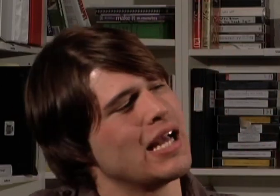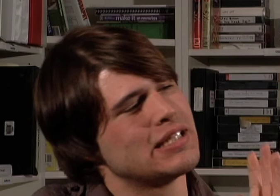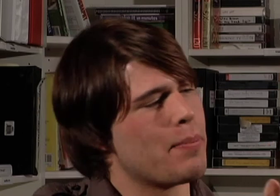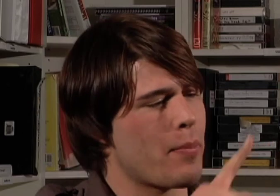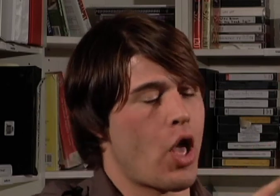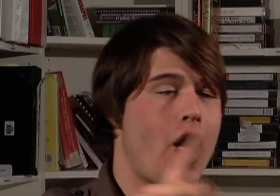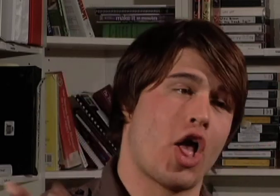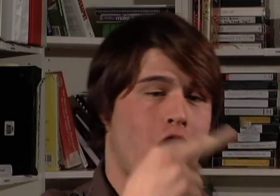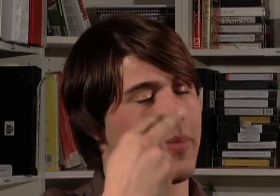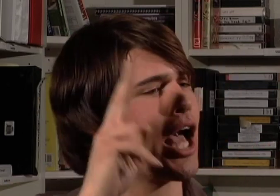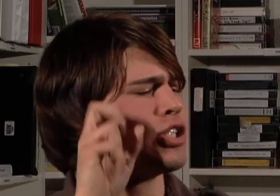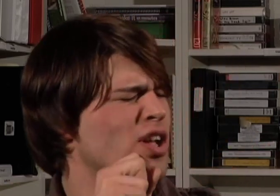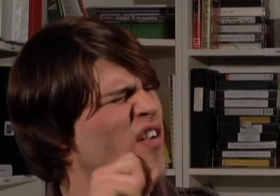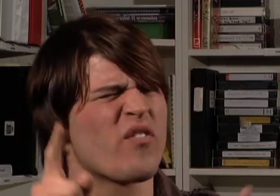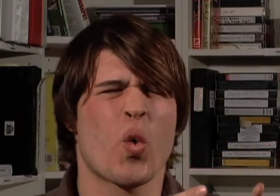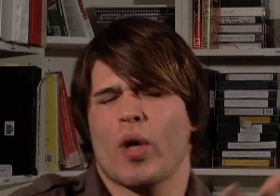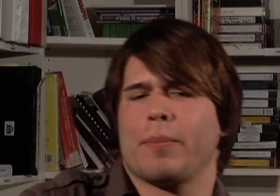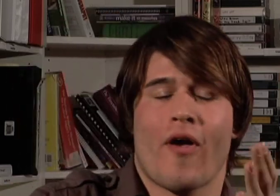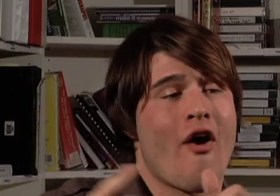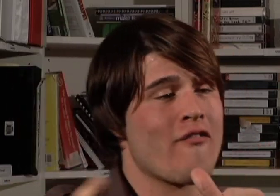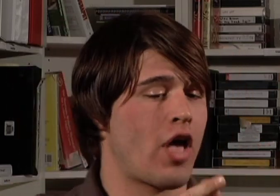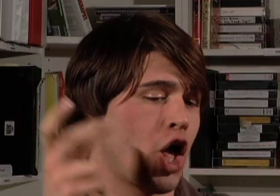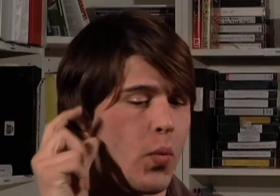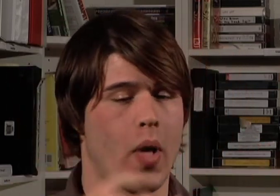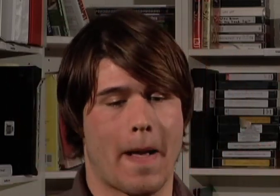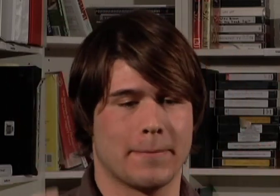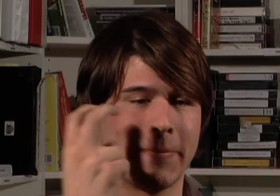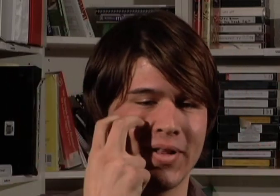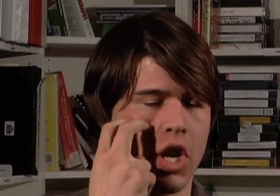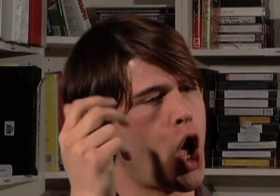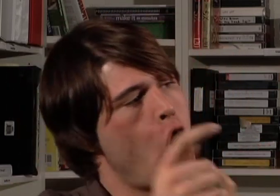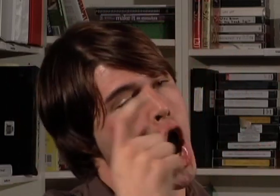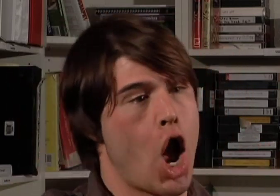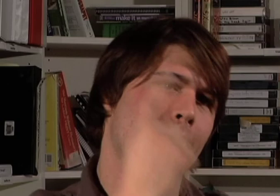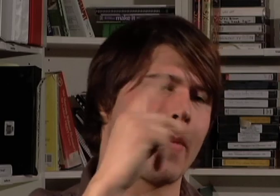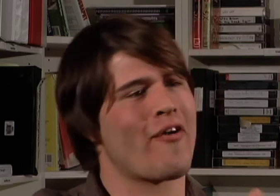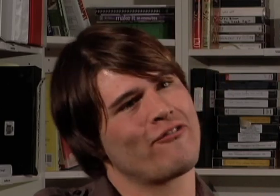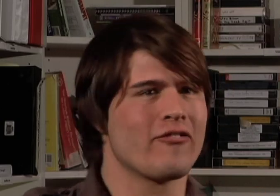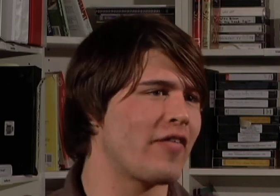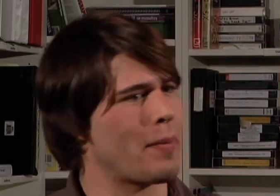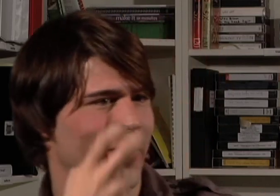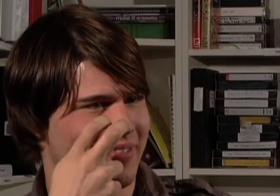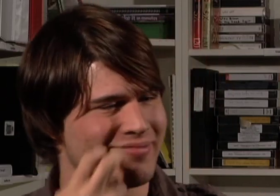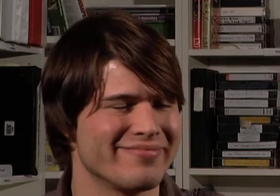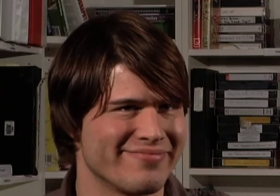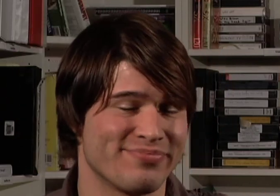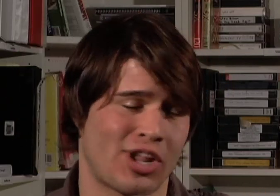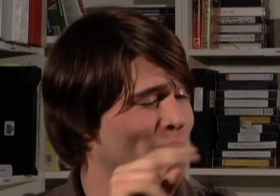Some people will often look at me and they'll think ushers, and they'll be like, "What does that mean?" And you say blind, and they'll automatically think it's total blindness. And I